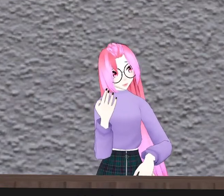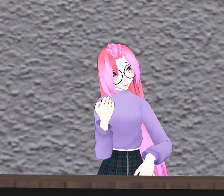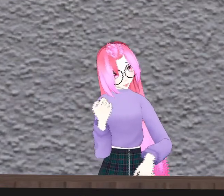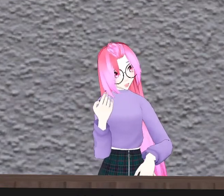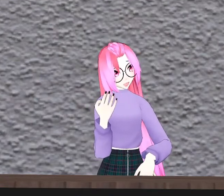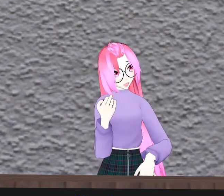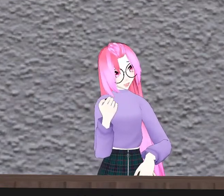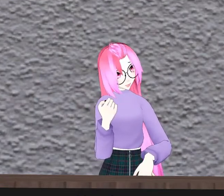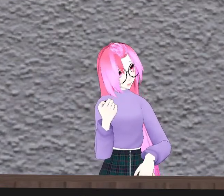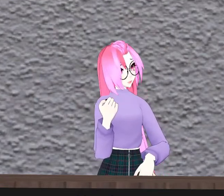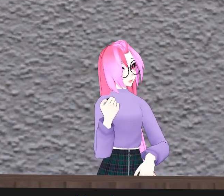14.